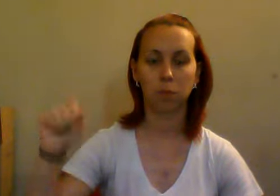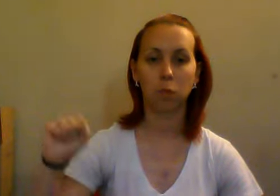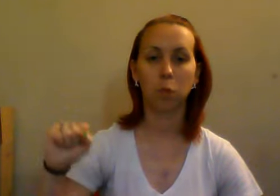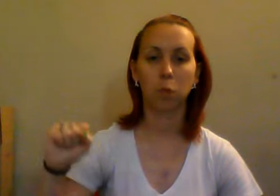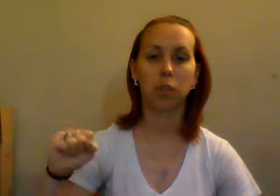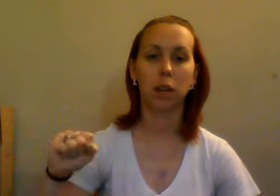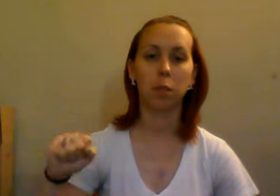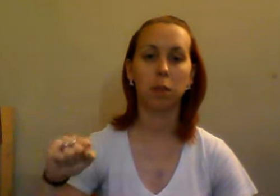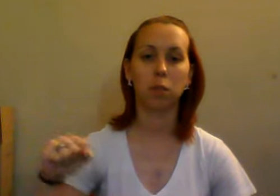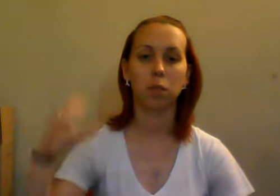one more time, it was